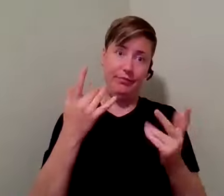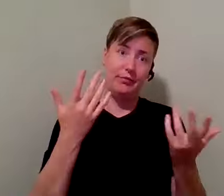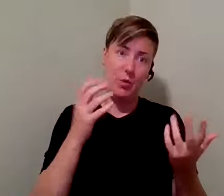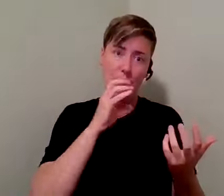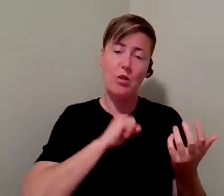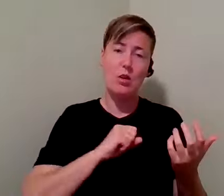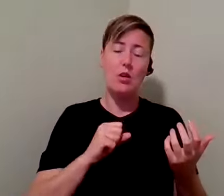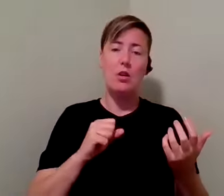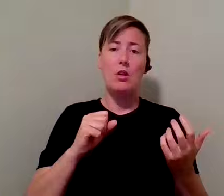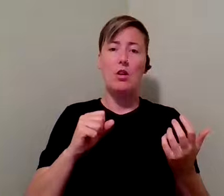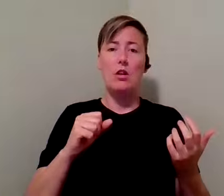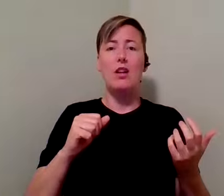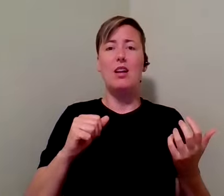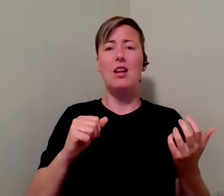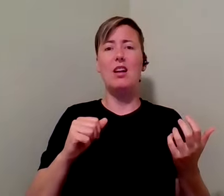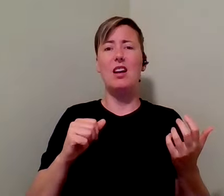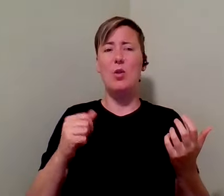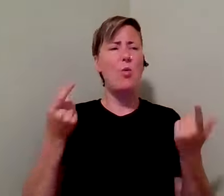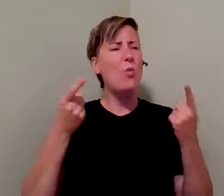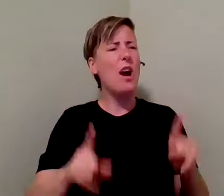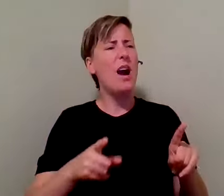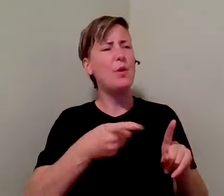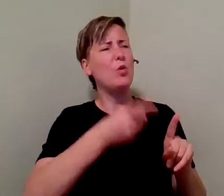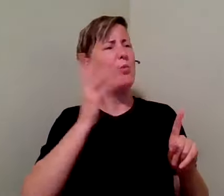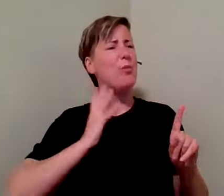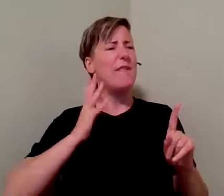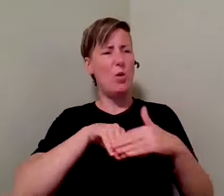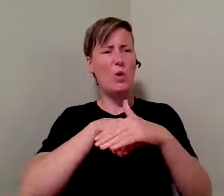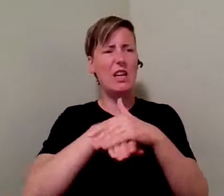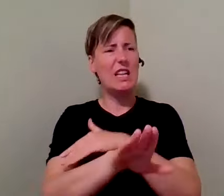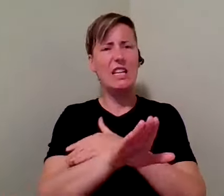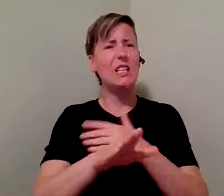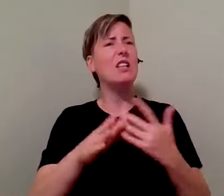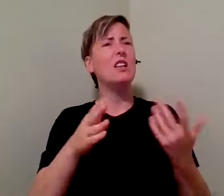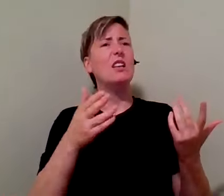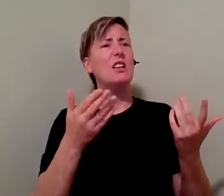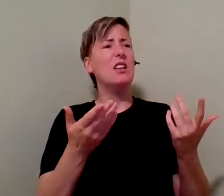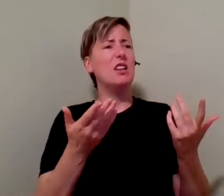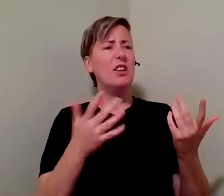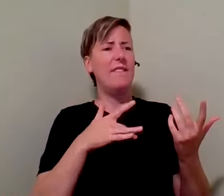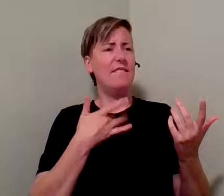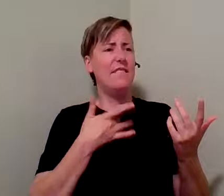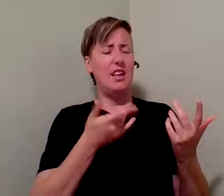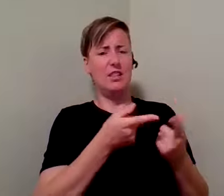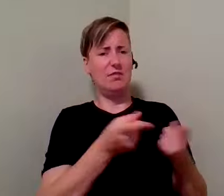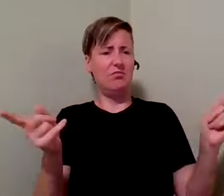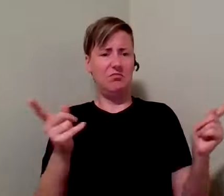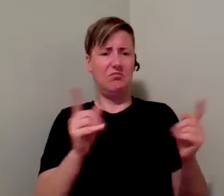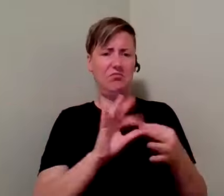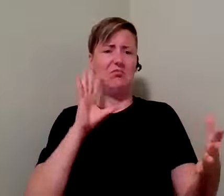I said, "You guys were all sitting there annoyingly sober. None of you had relapsed." So he said, "Can you admit that at least where alcohol